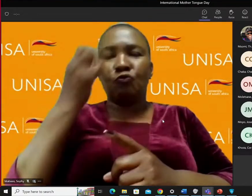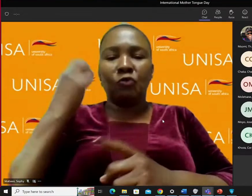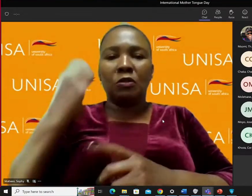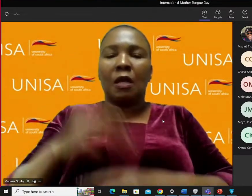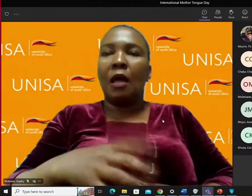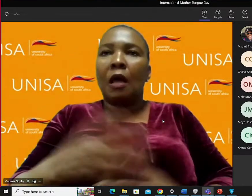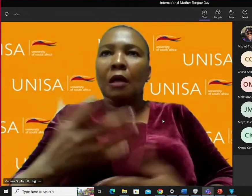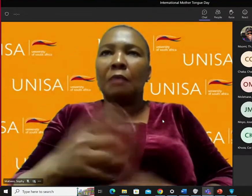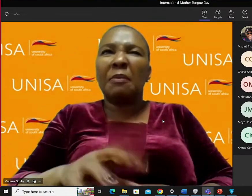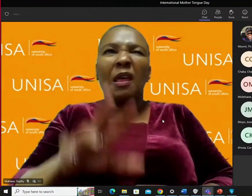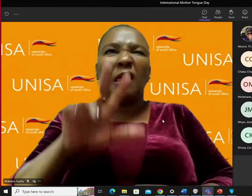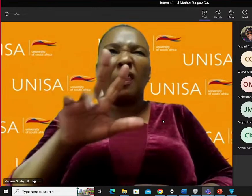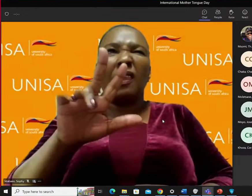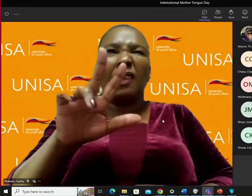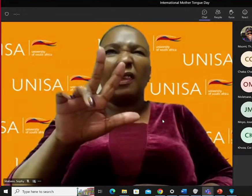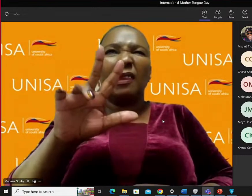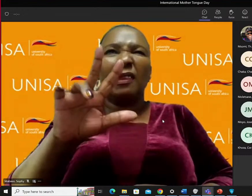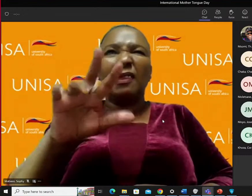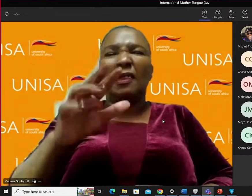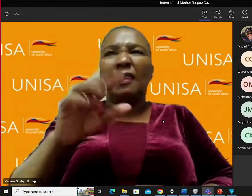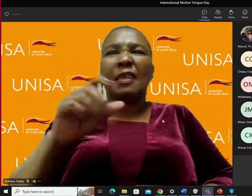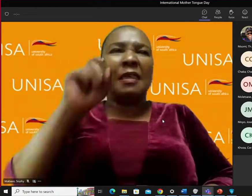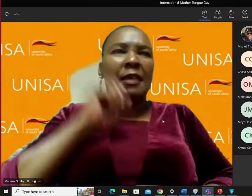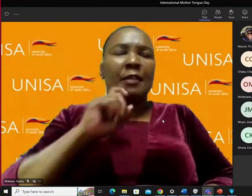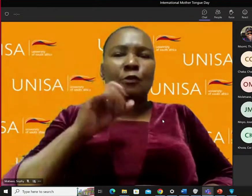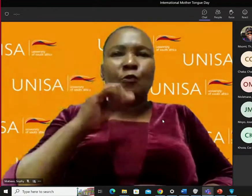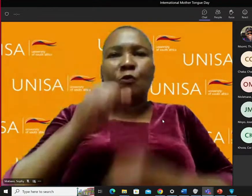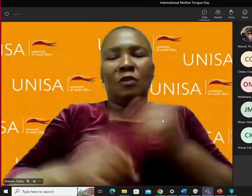old. I guess it's Sesotho.